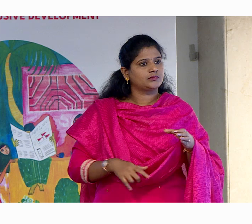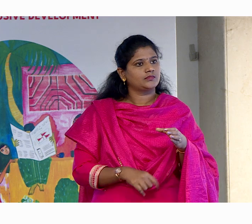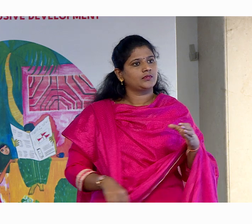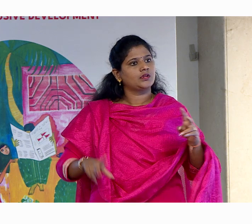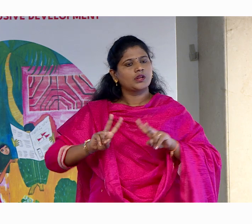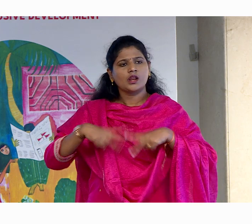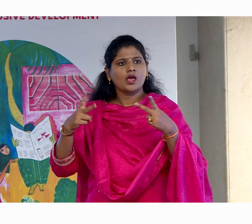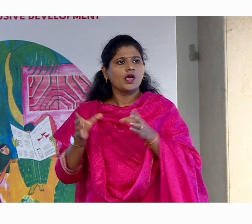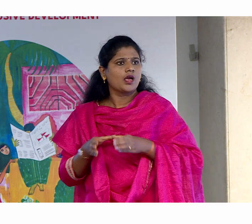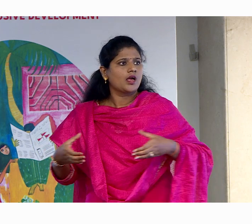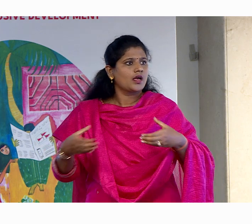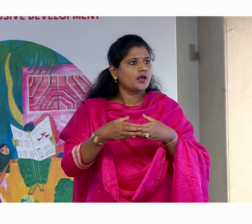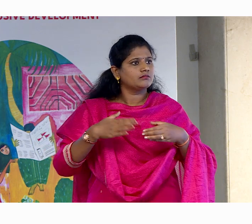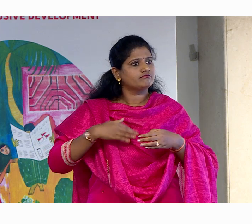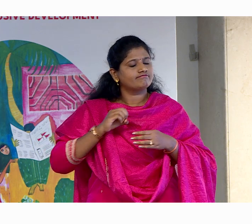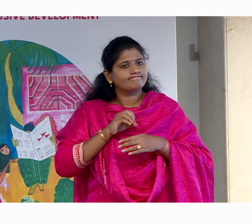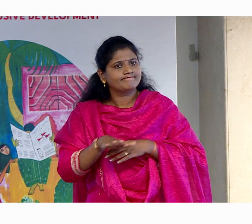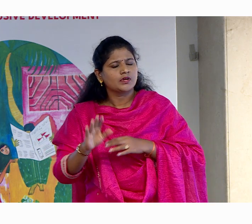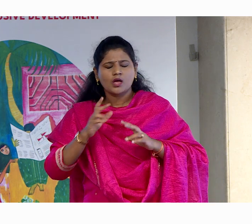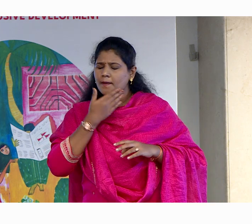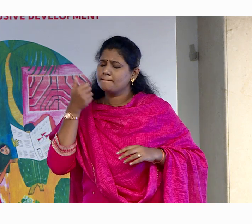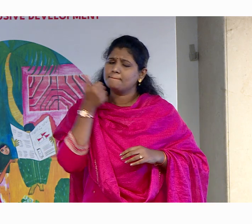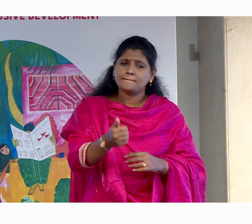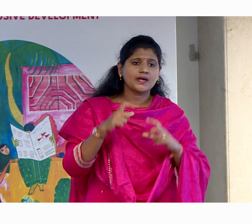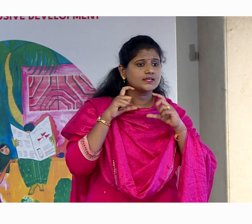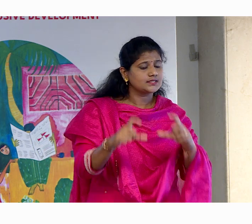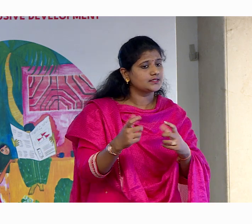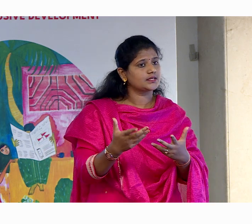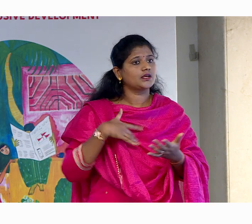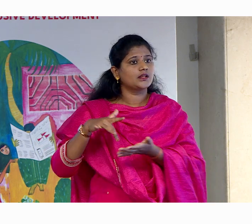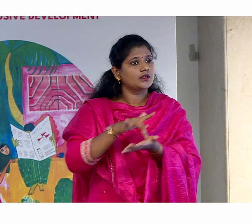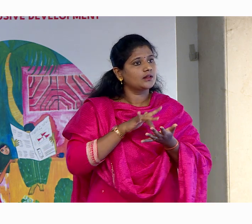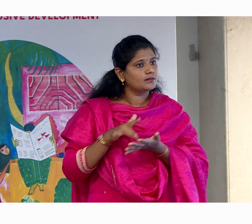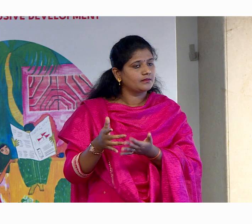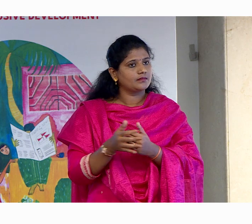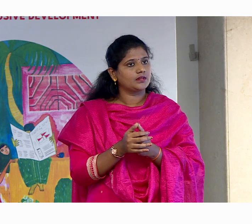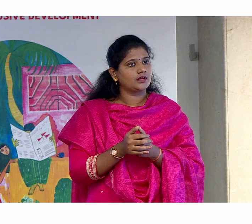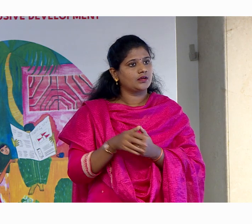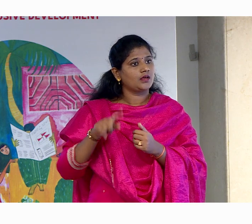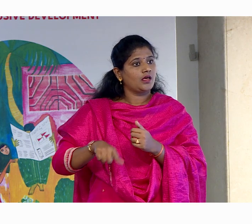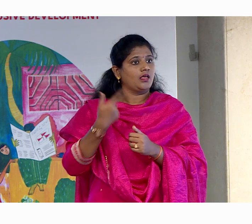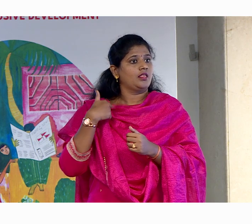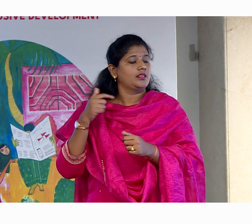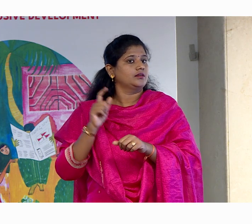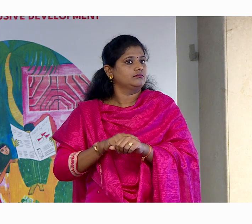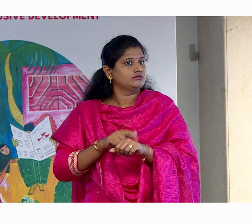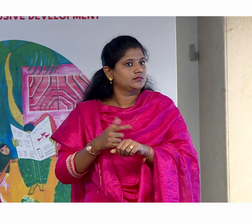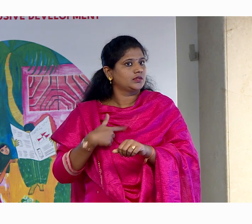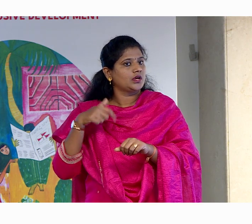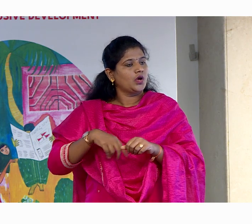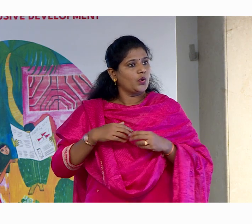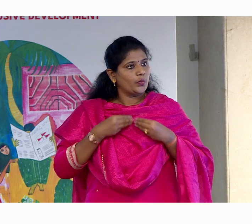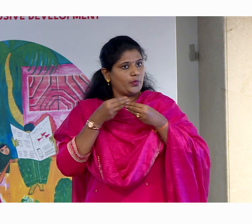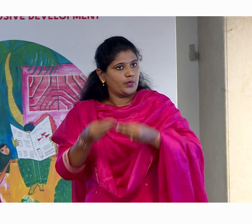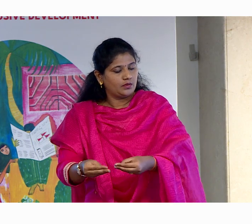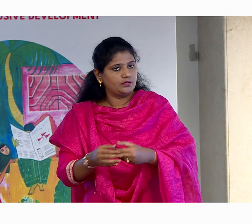multi-sectoral groups to implement better care for the elderly in their area. And the idea of our funders was that we would provide them